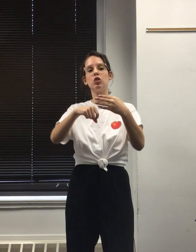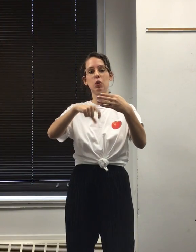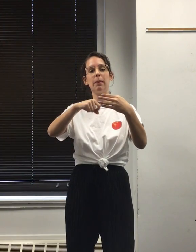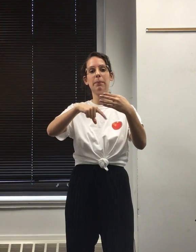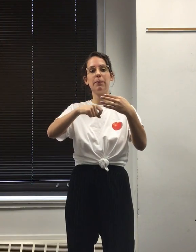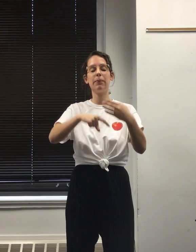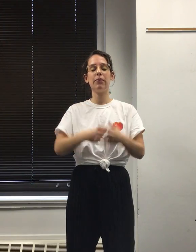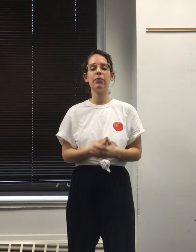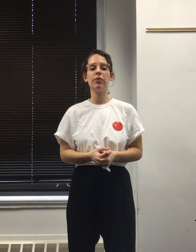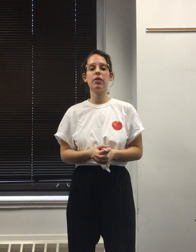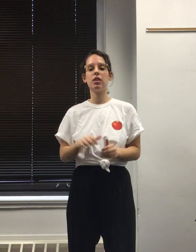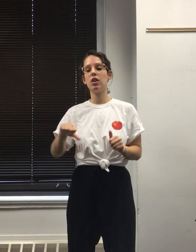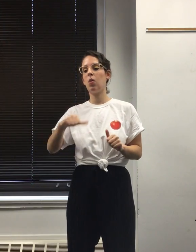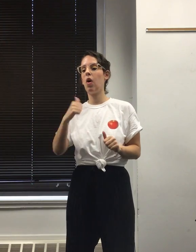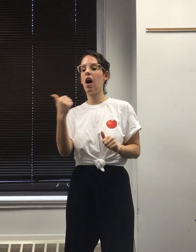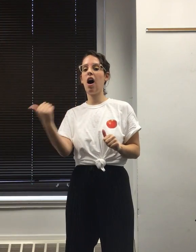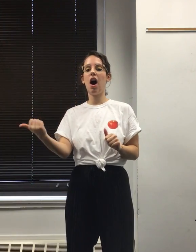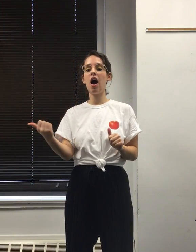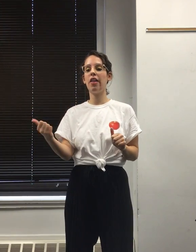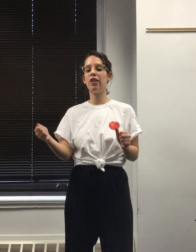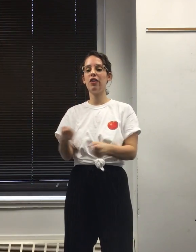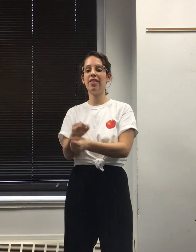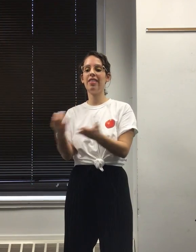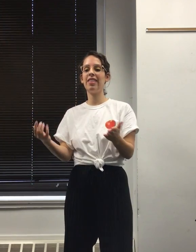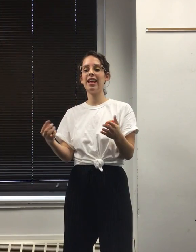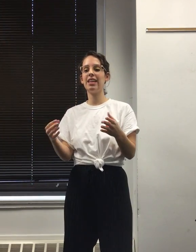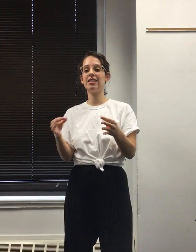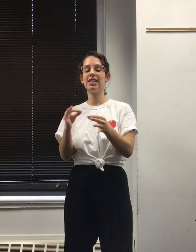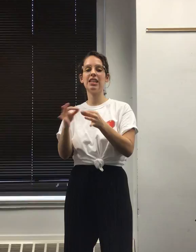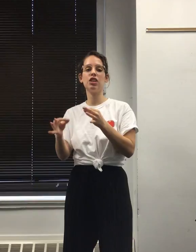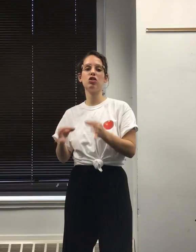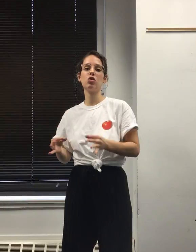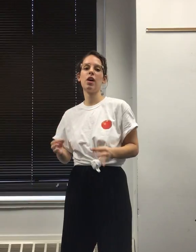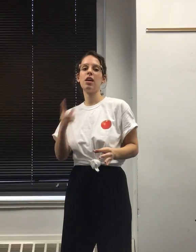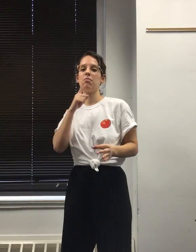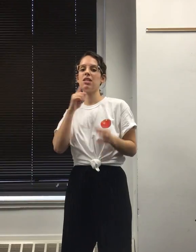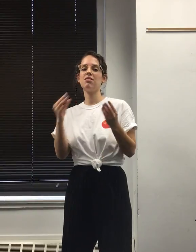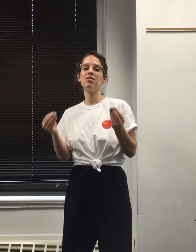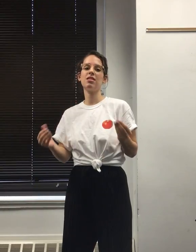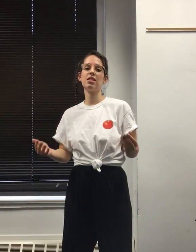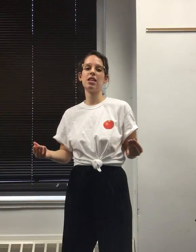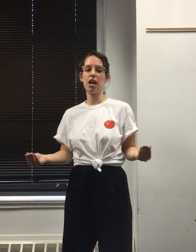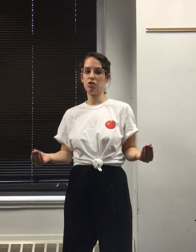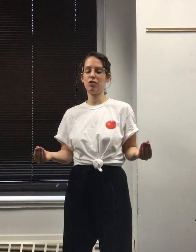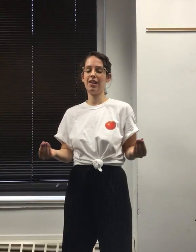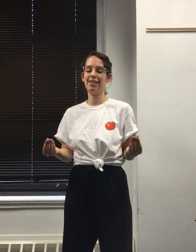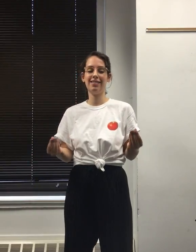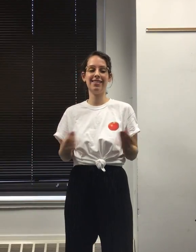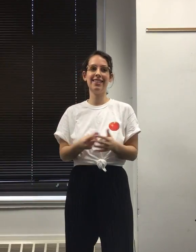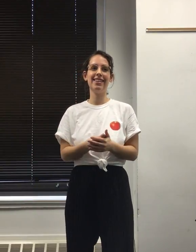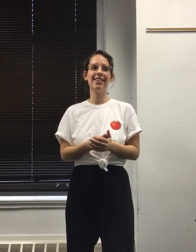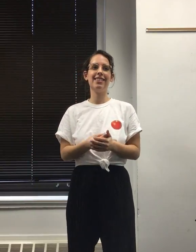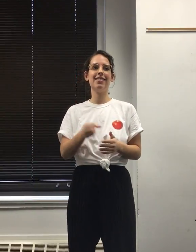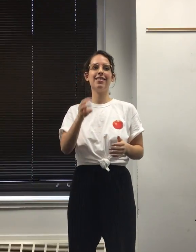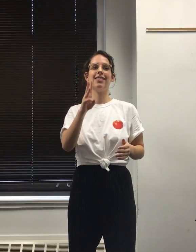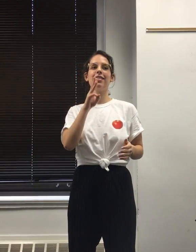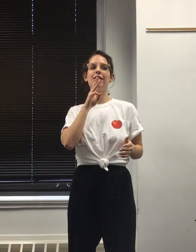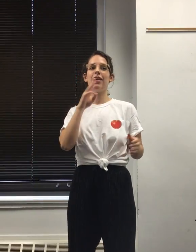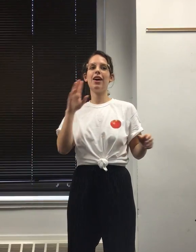saturated. A few days ago, or last week, the soccer fields were saturated. We had